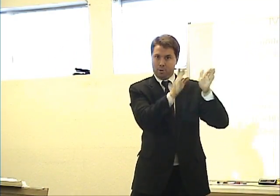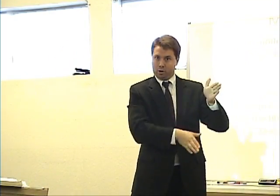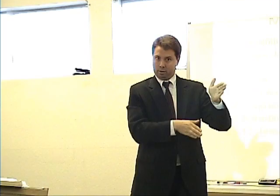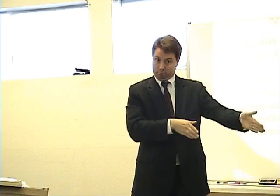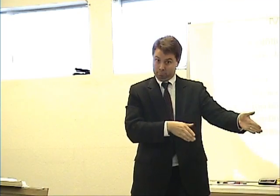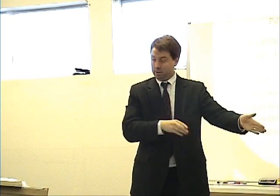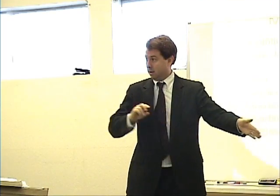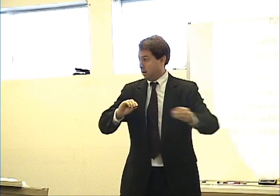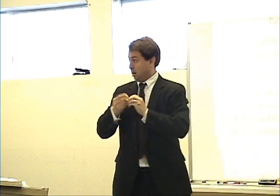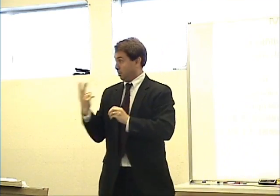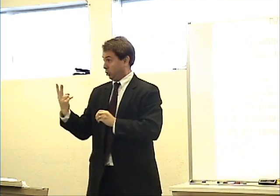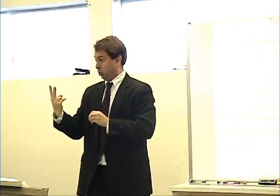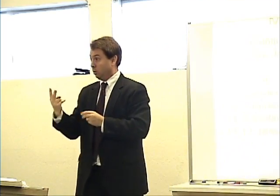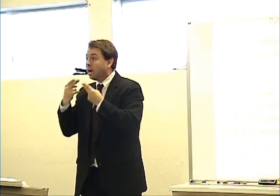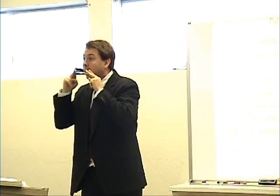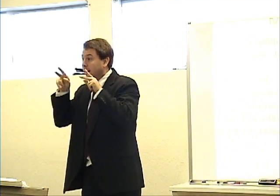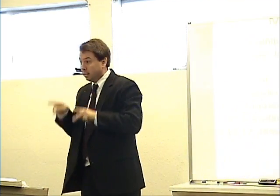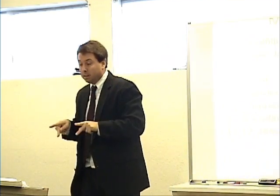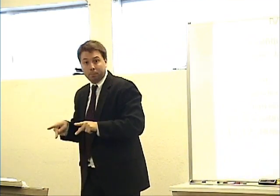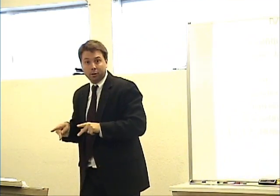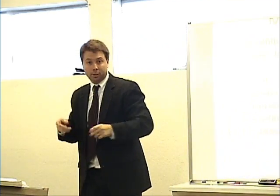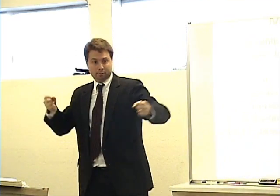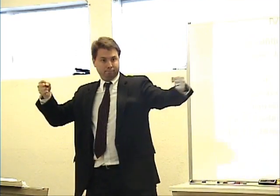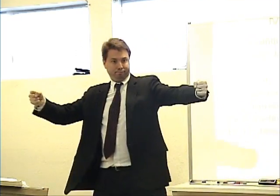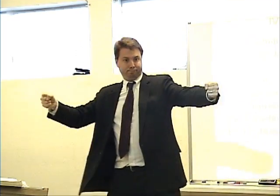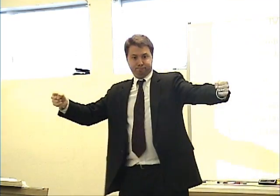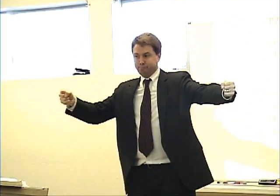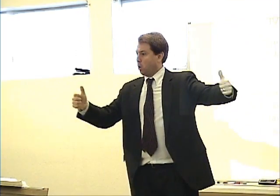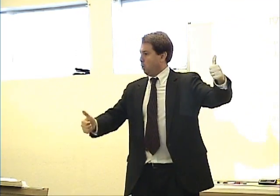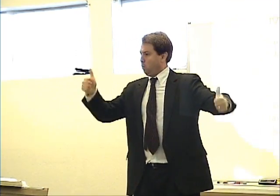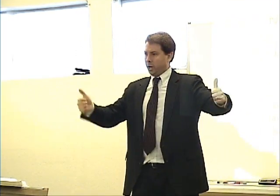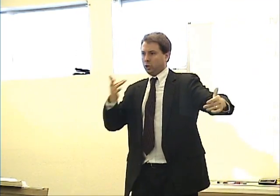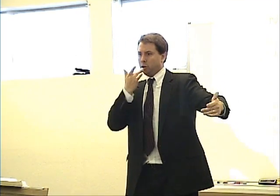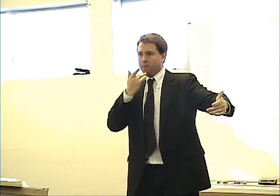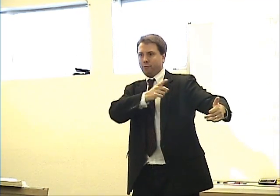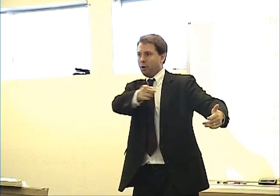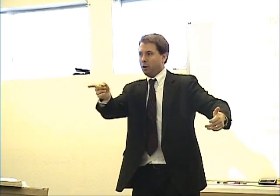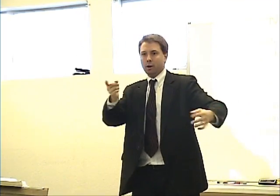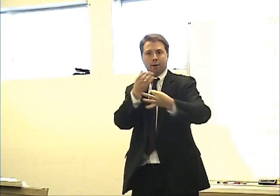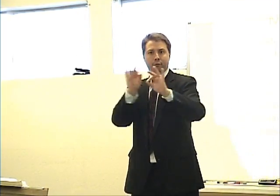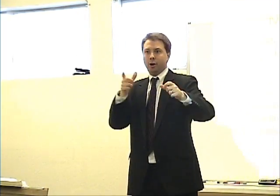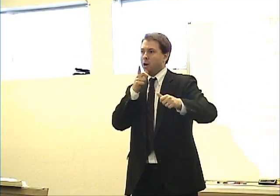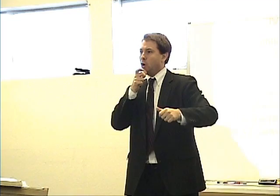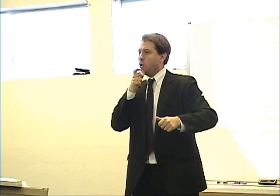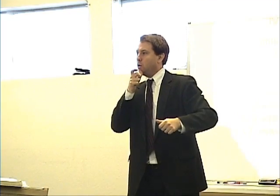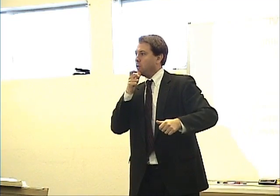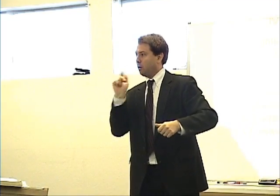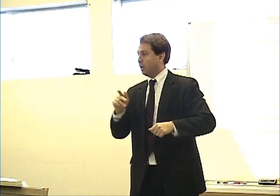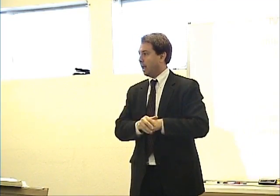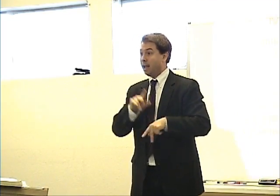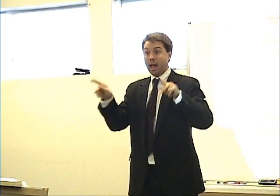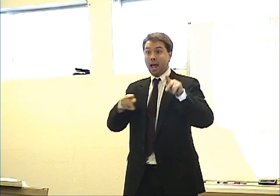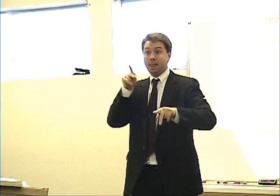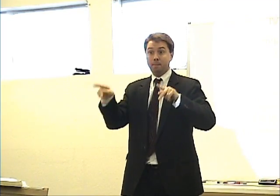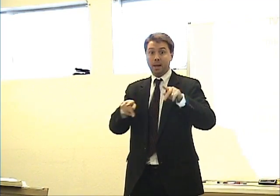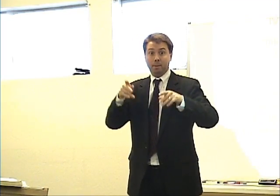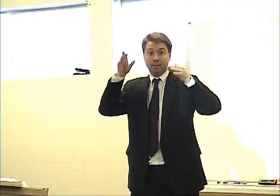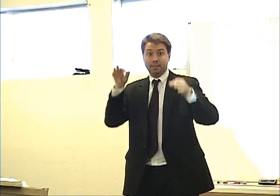murderer. Number two, an innocent person. Which do you prefer? Free who? Okay? And the people